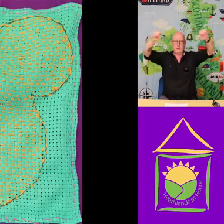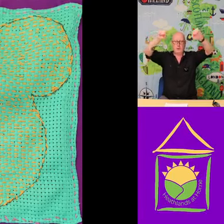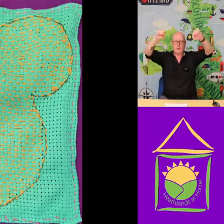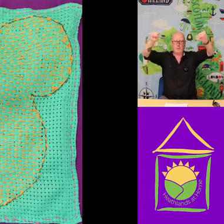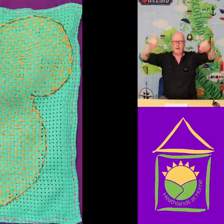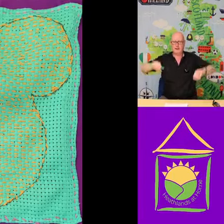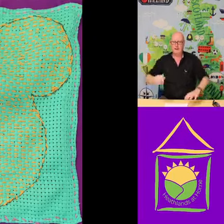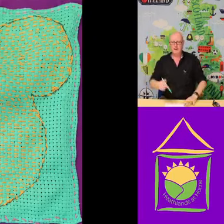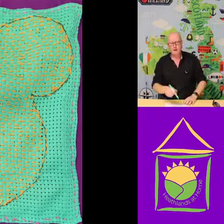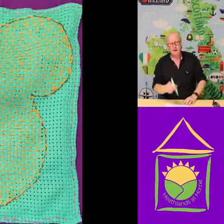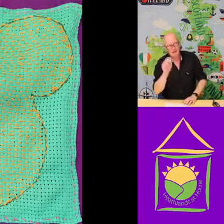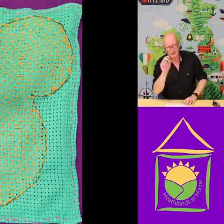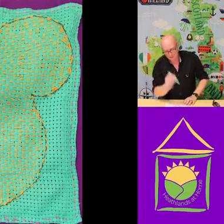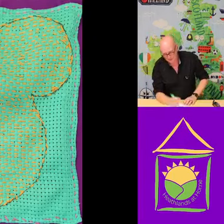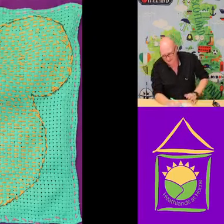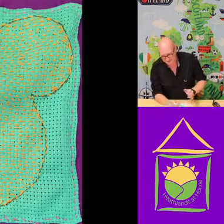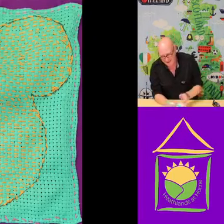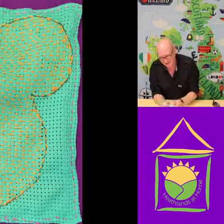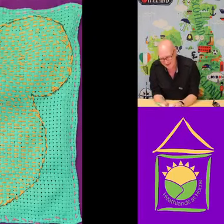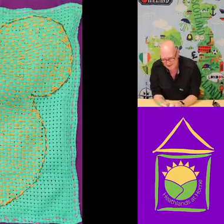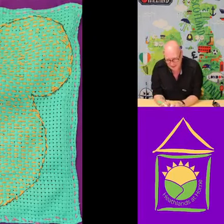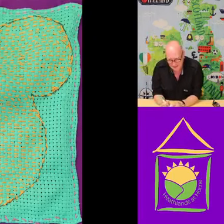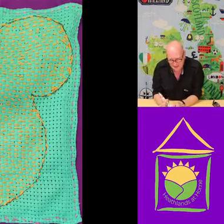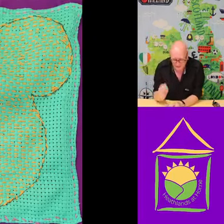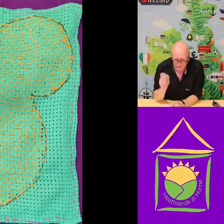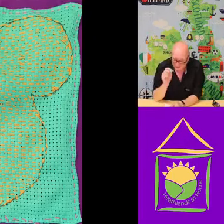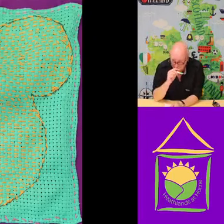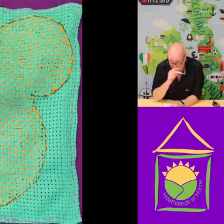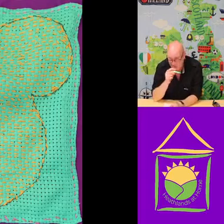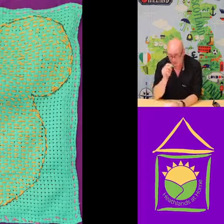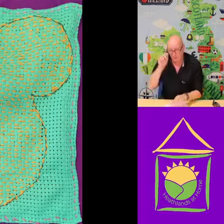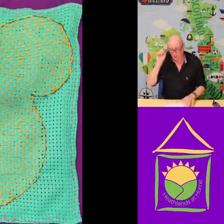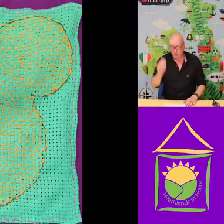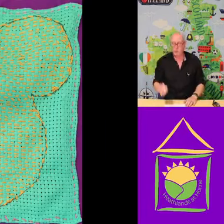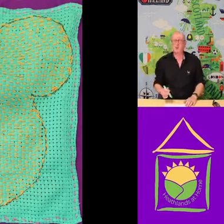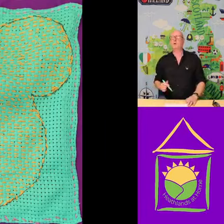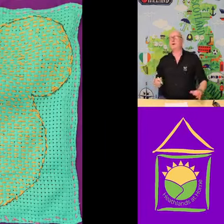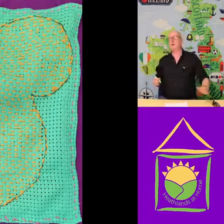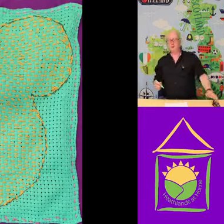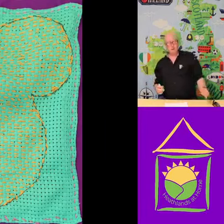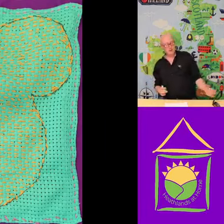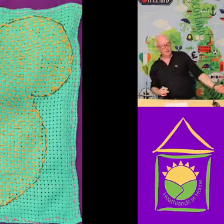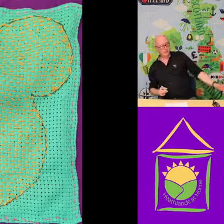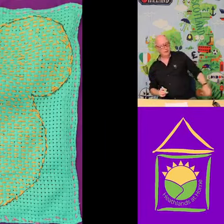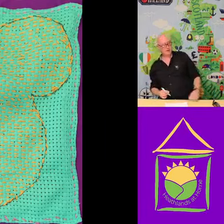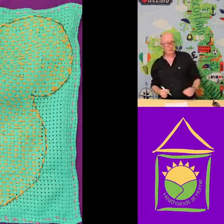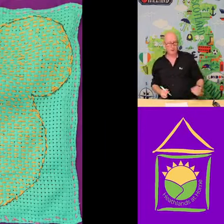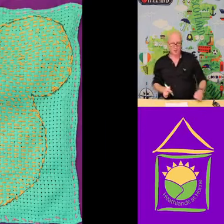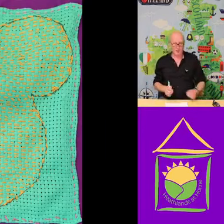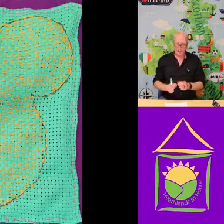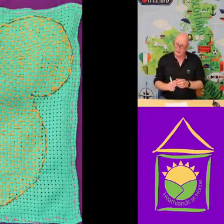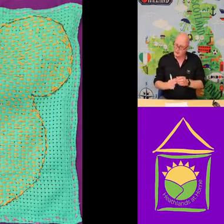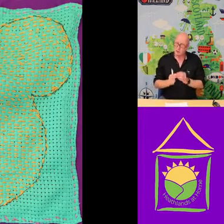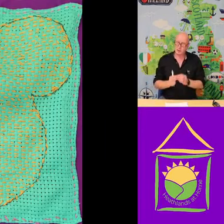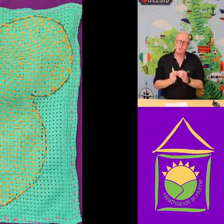purple, Mark. I can see it. That lad, seriously, if you watch him work, he stands on an ear and watching it, and he's so